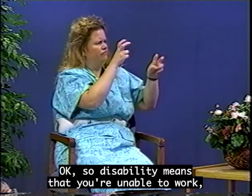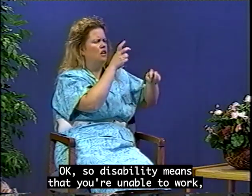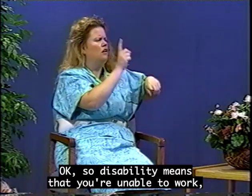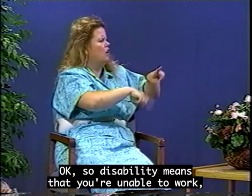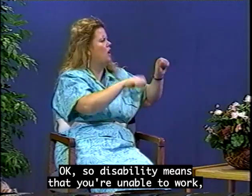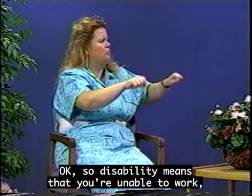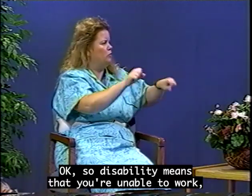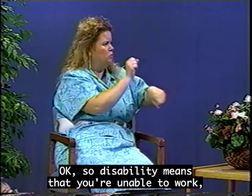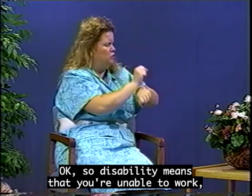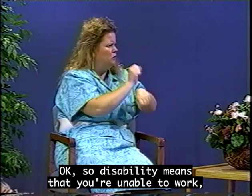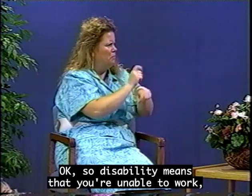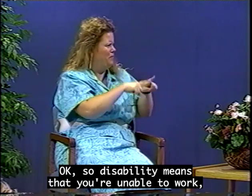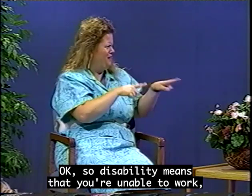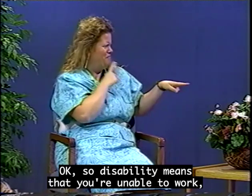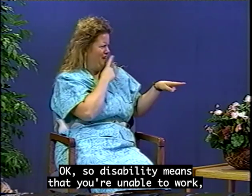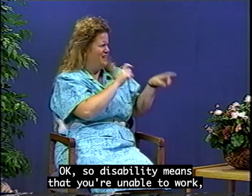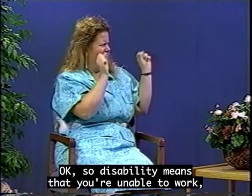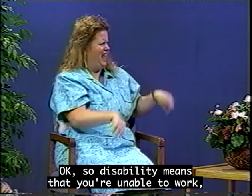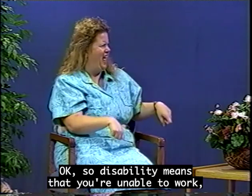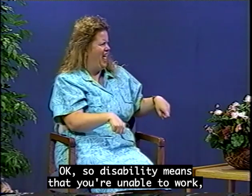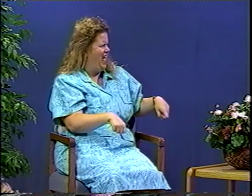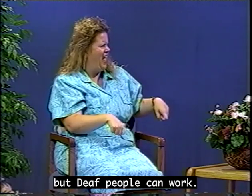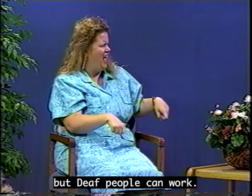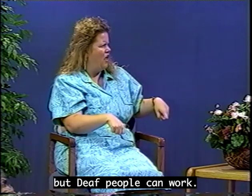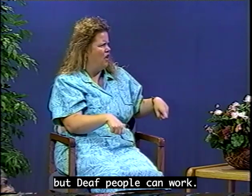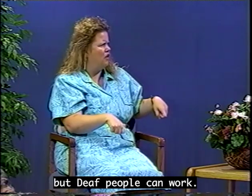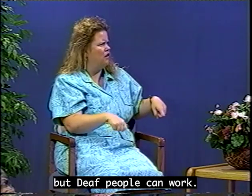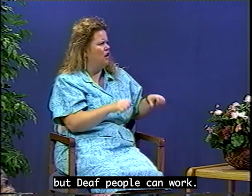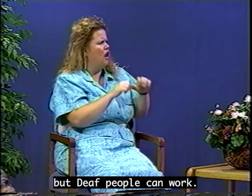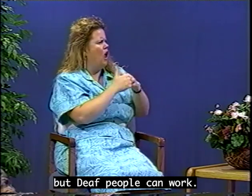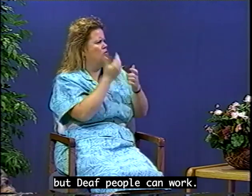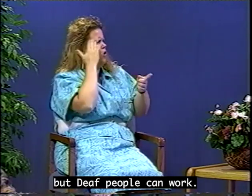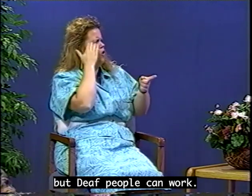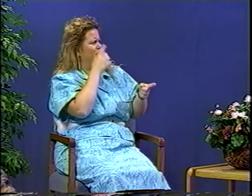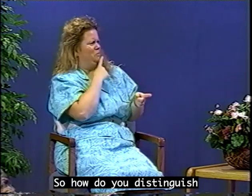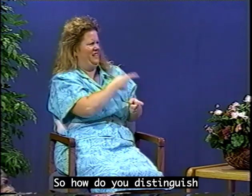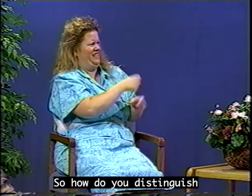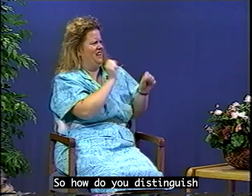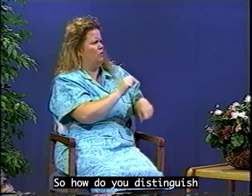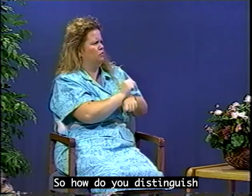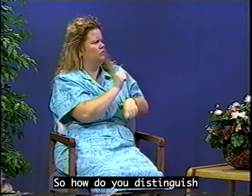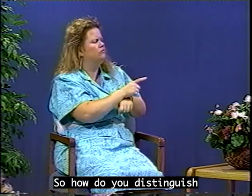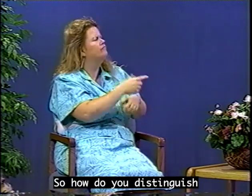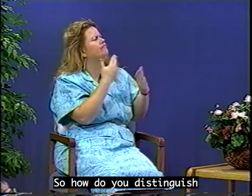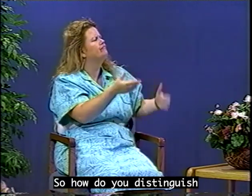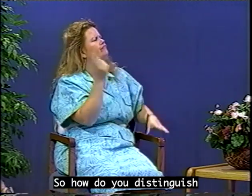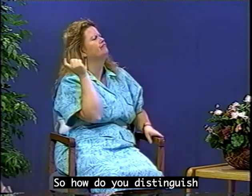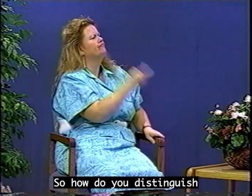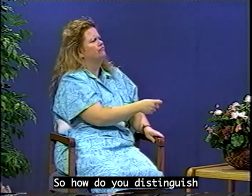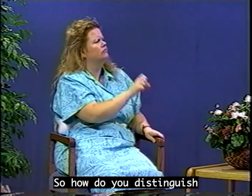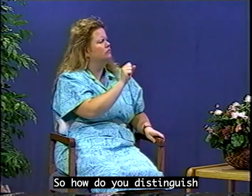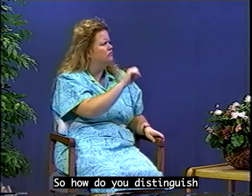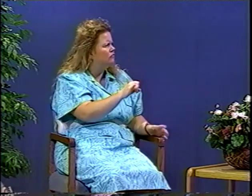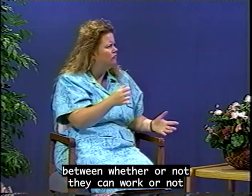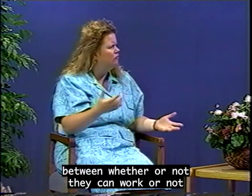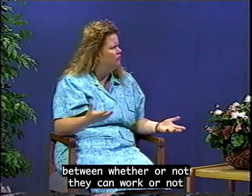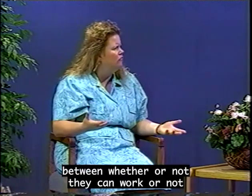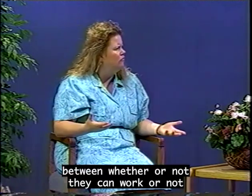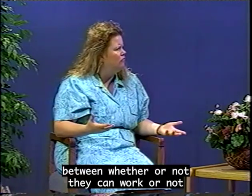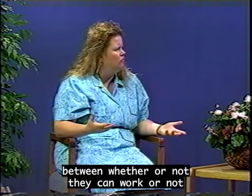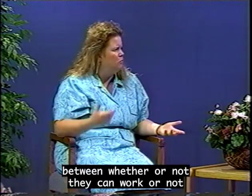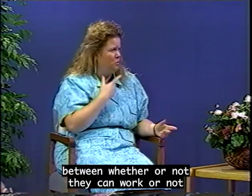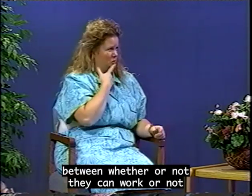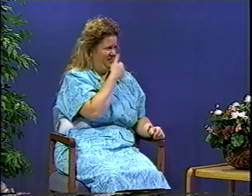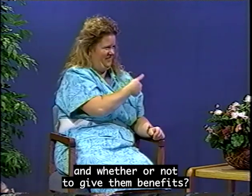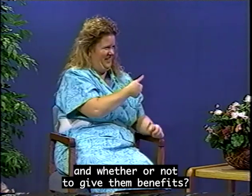Okay, so disability means that you're unable to work, but deaf people can work. So how do you distinguish between